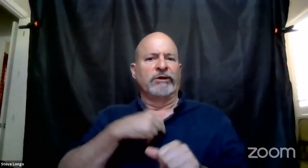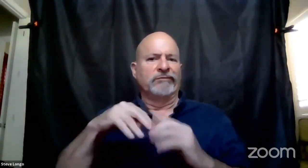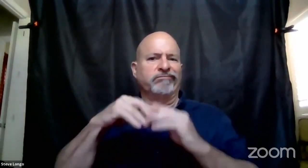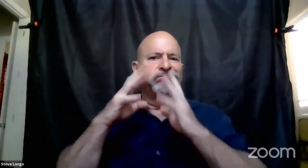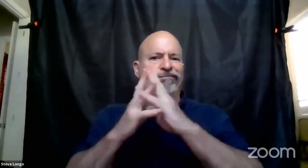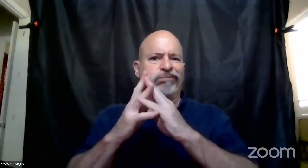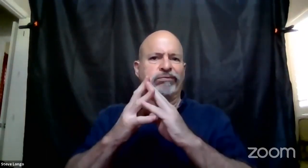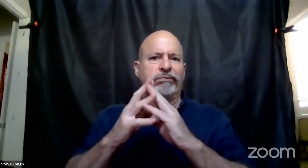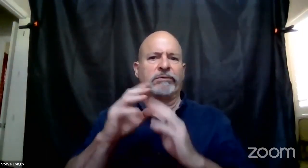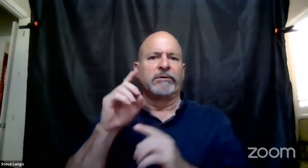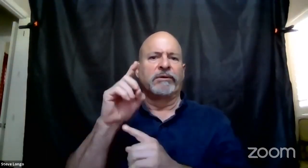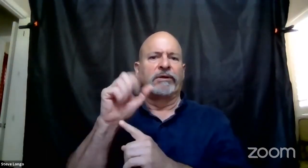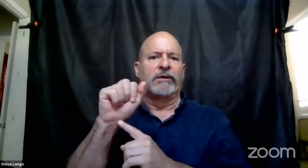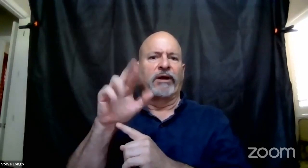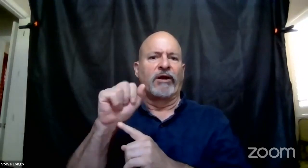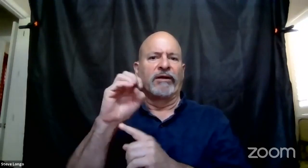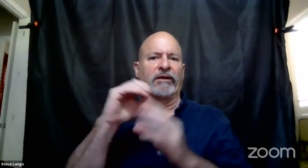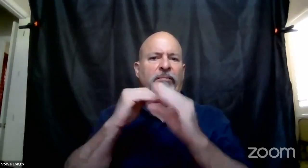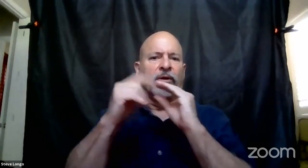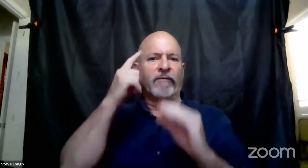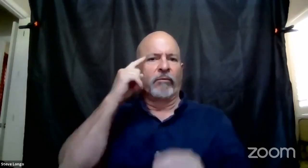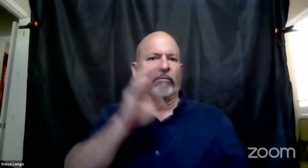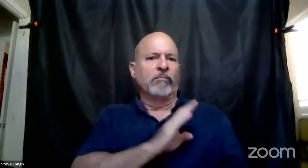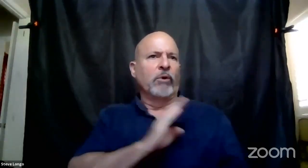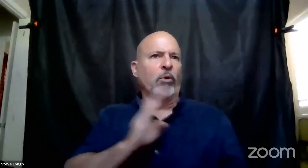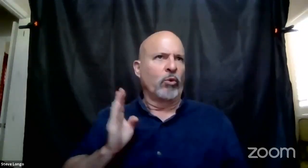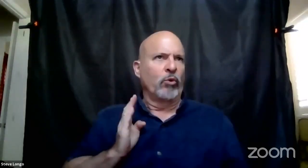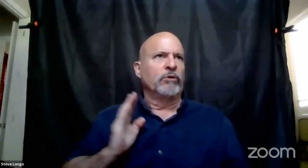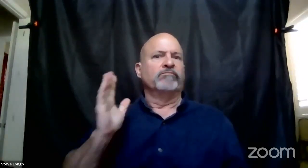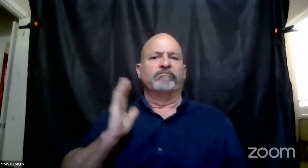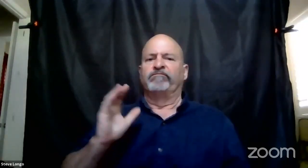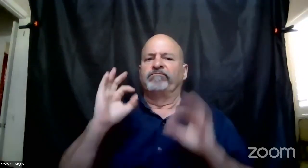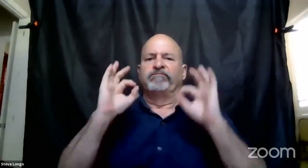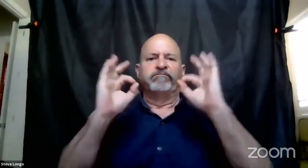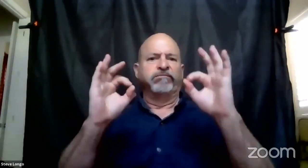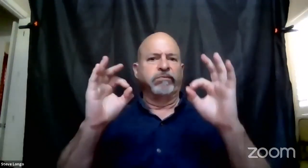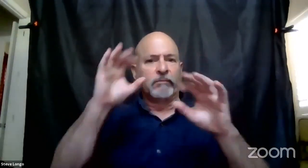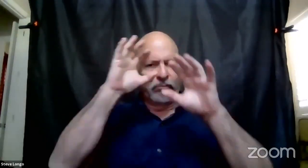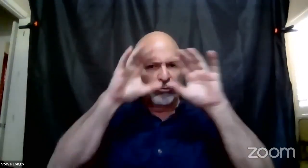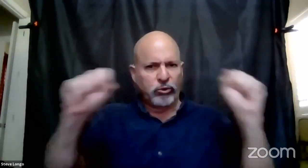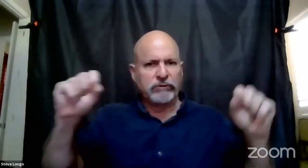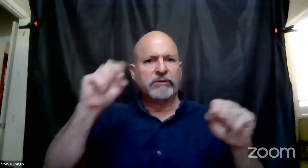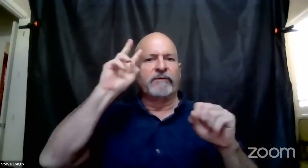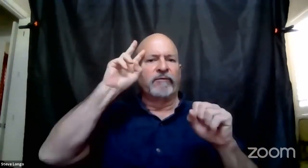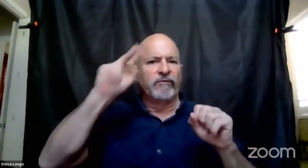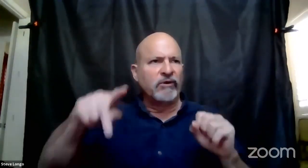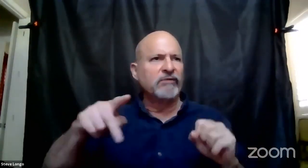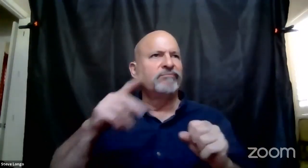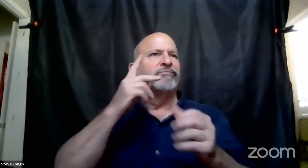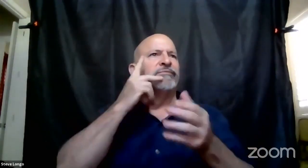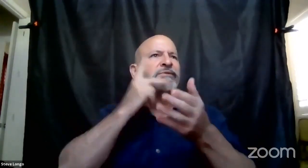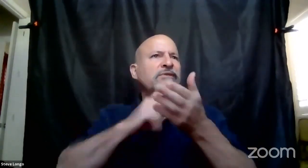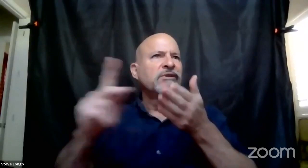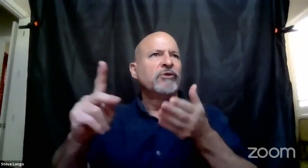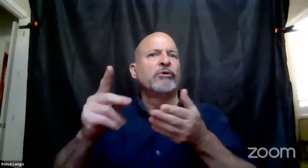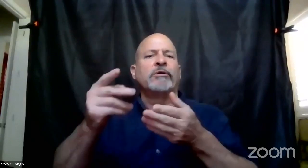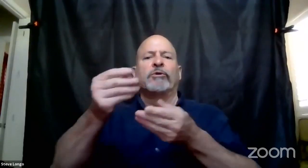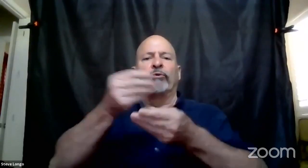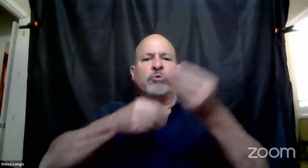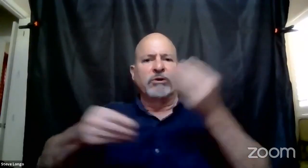Bay Area, and we had put in place a DCARA email for the board, and it worked really well. The president, vice